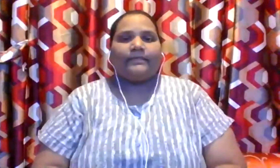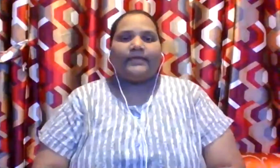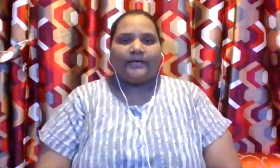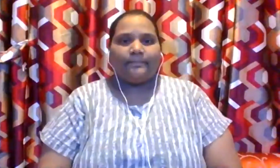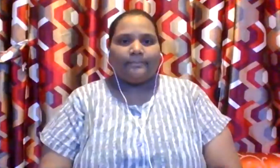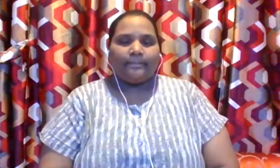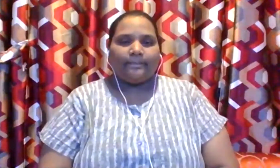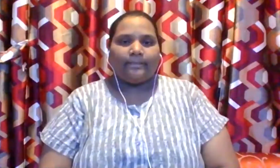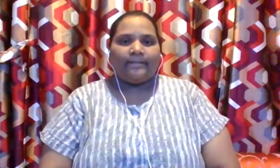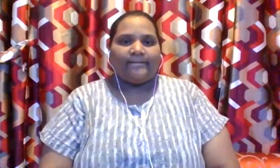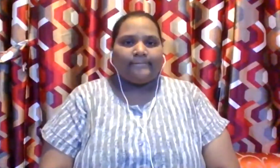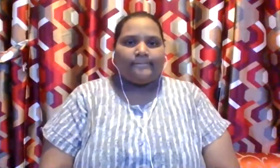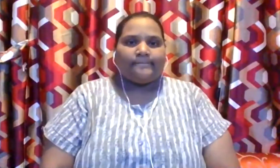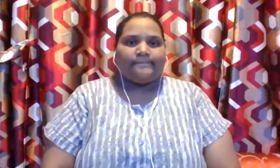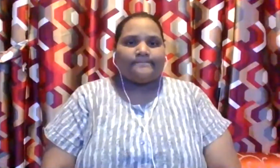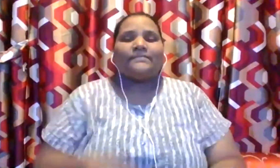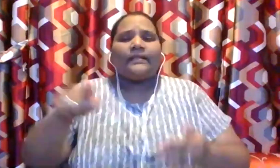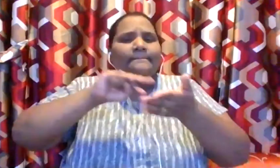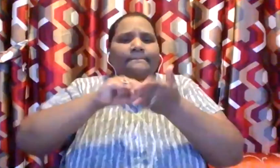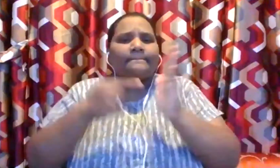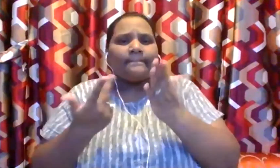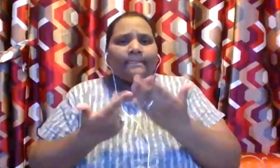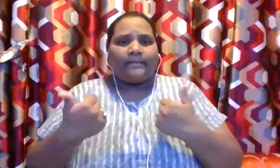Yes, ma'am. Which means I am the seed giving father.